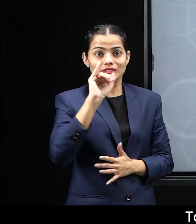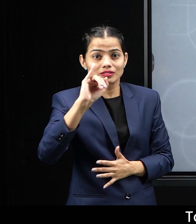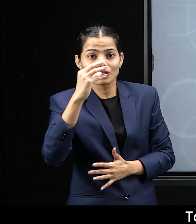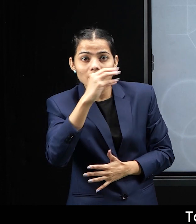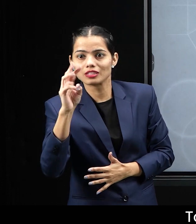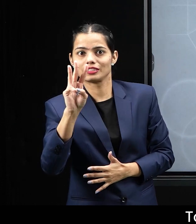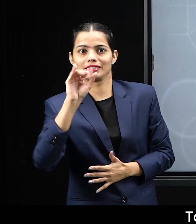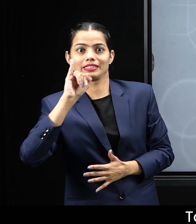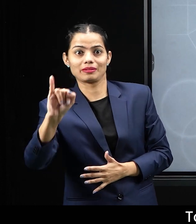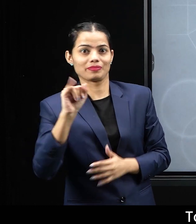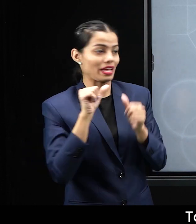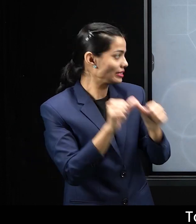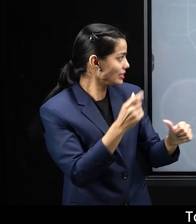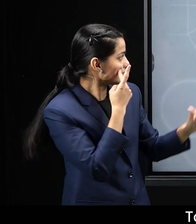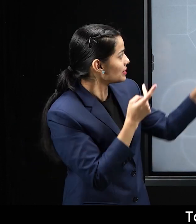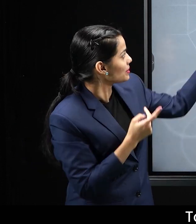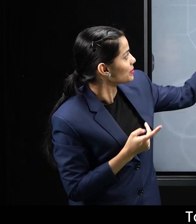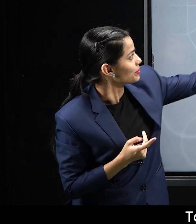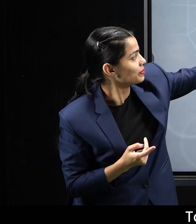636 and 36.